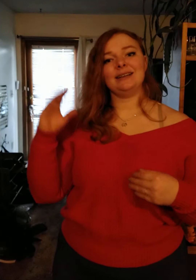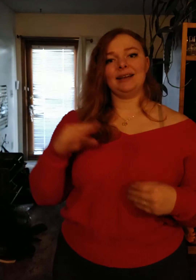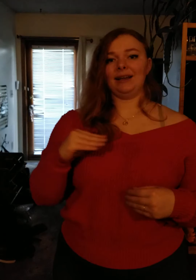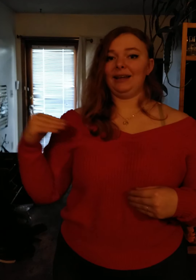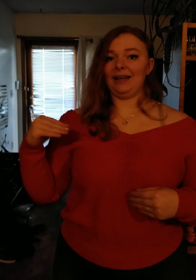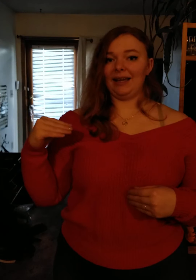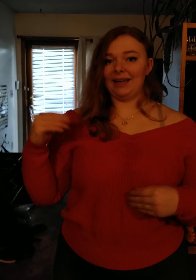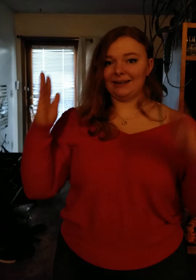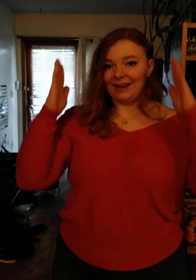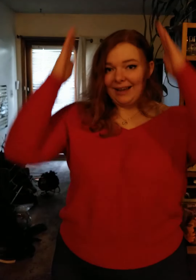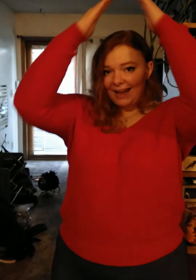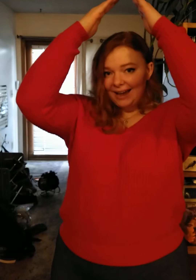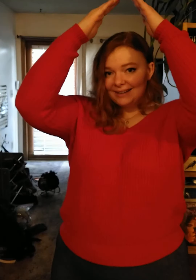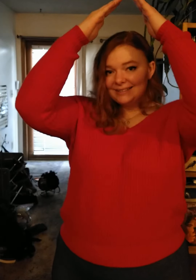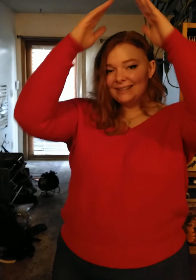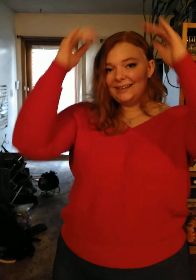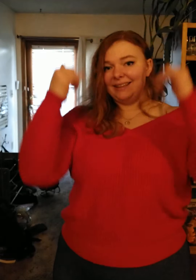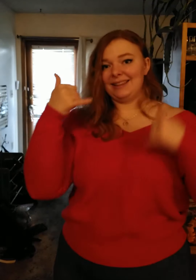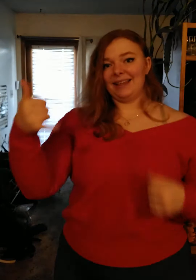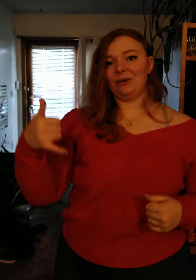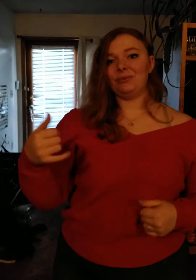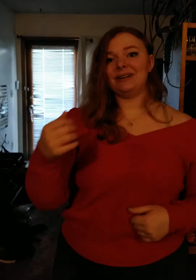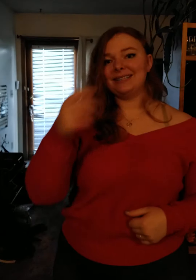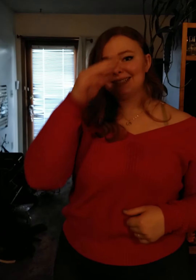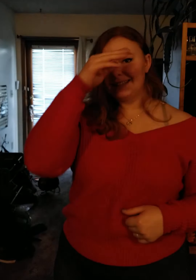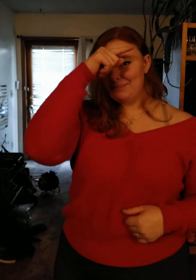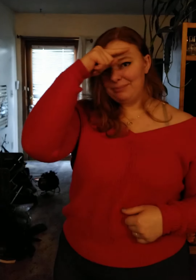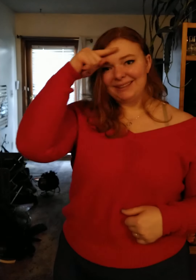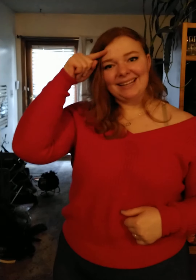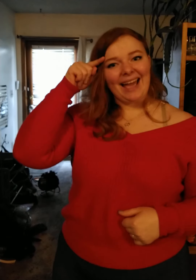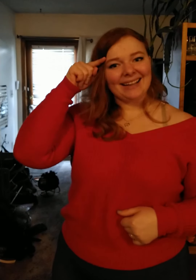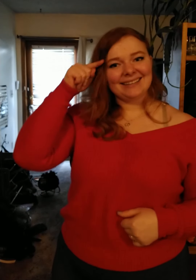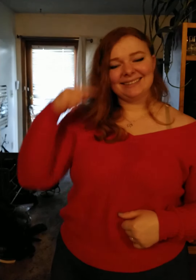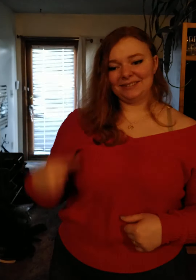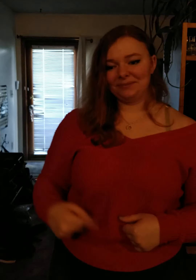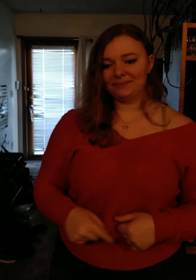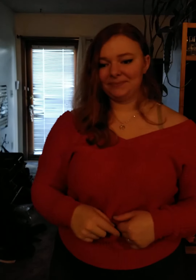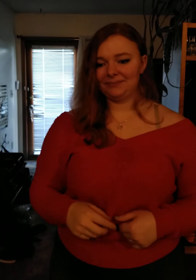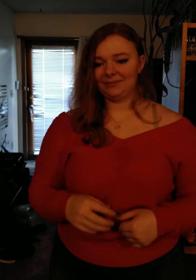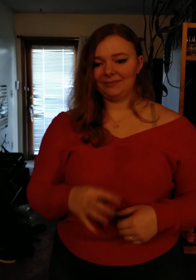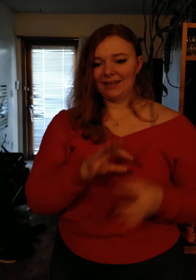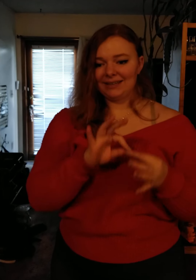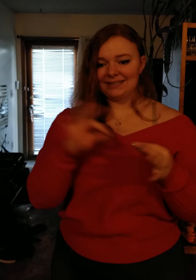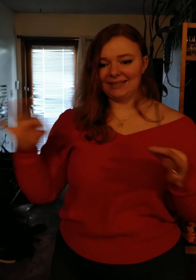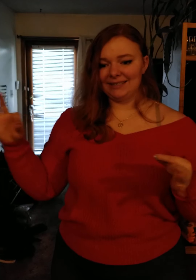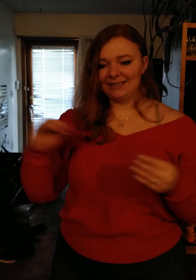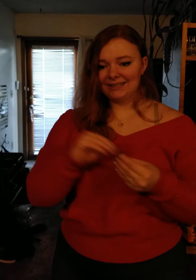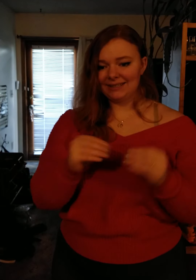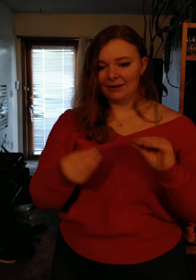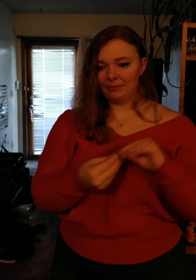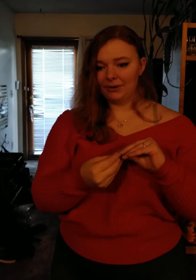and a hat that was black. Sentence number